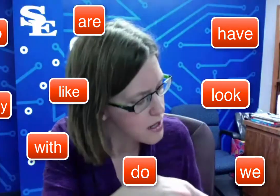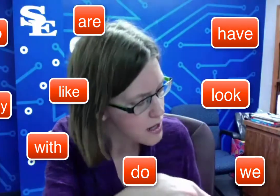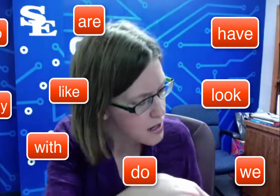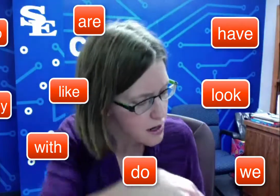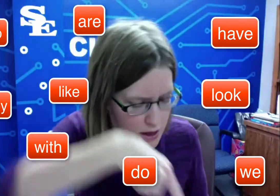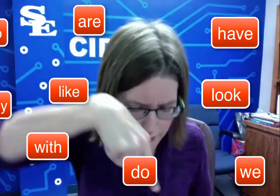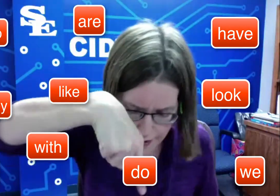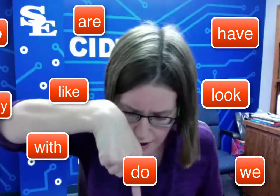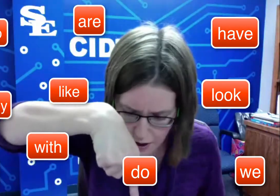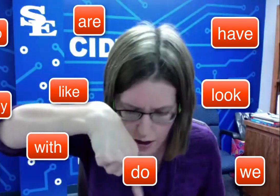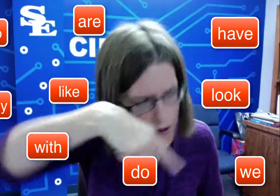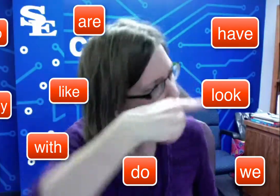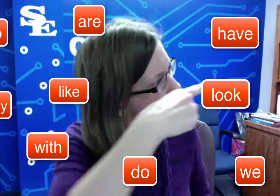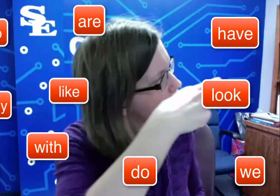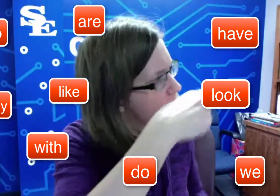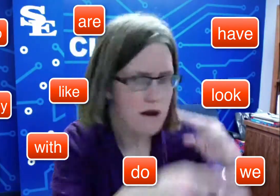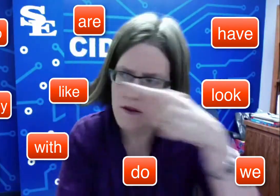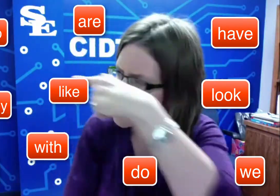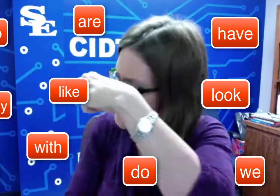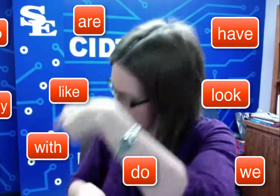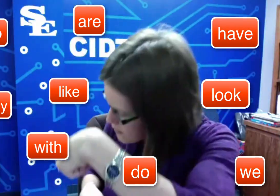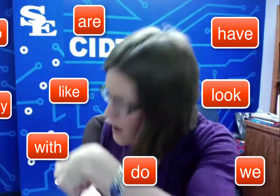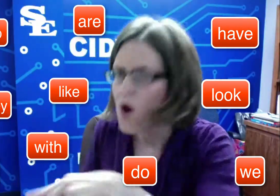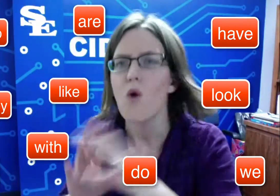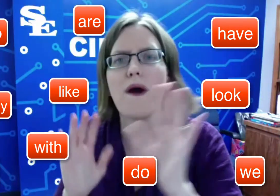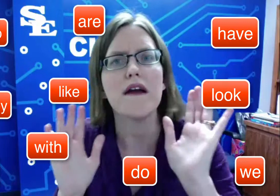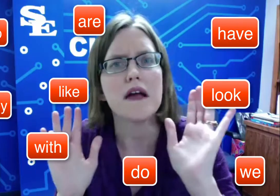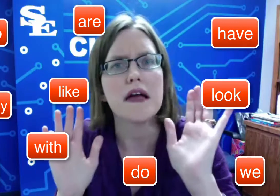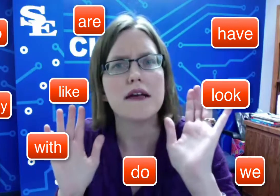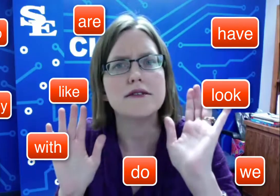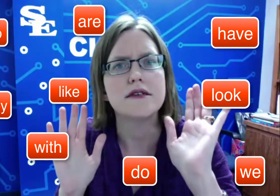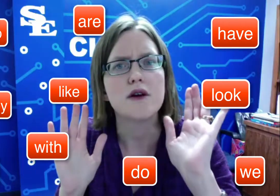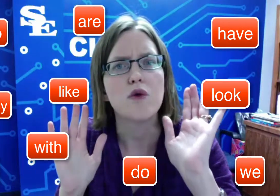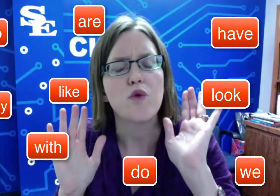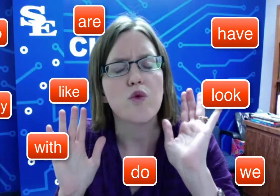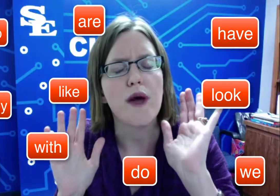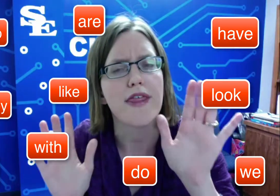there? There? There? There? There. Where is with?